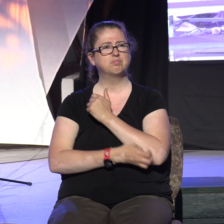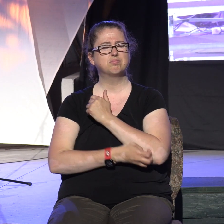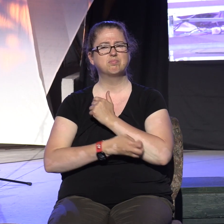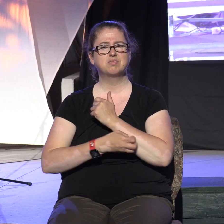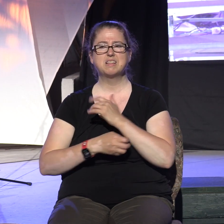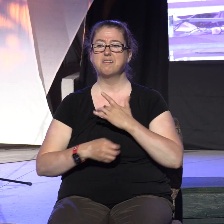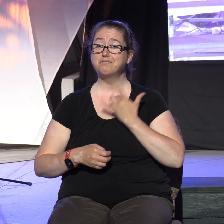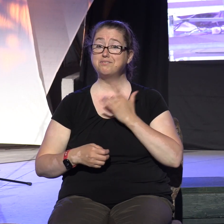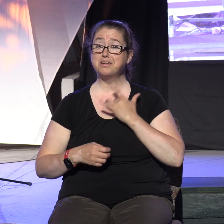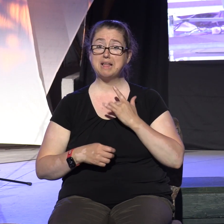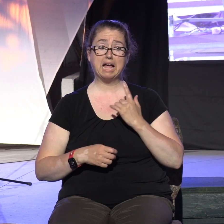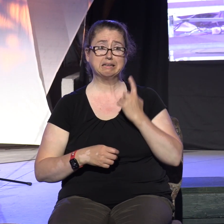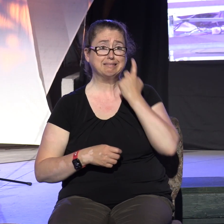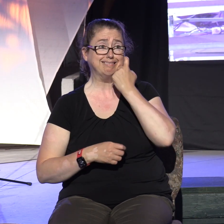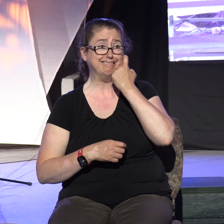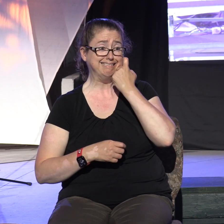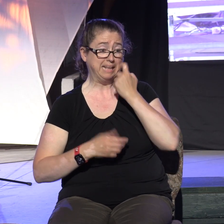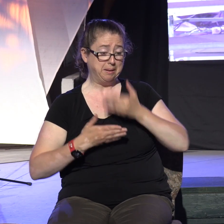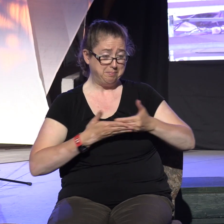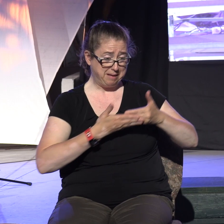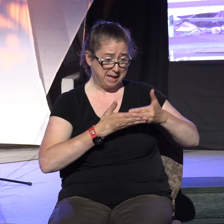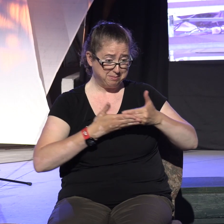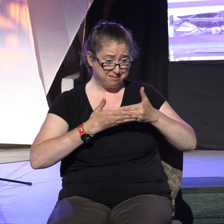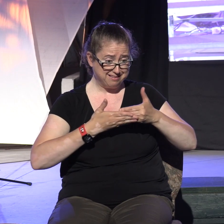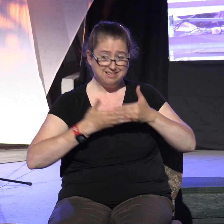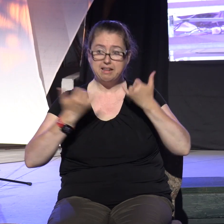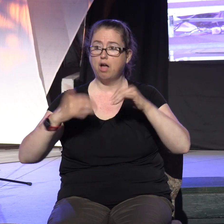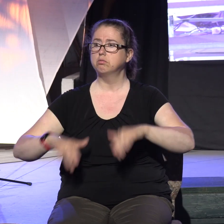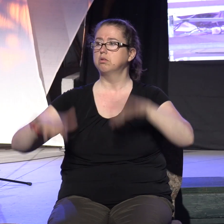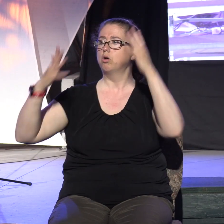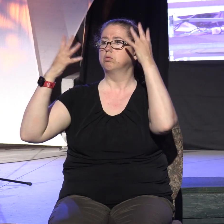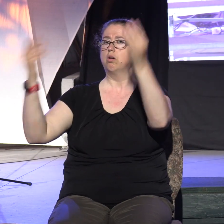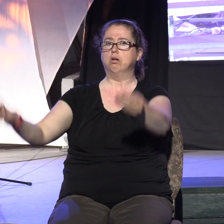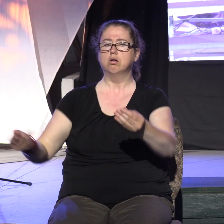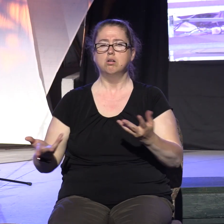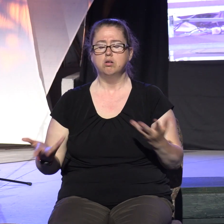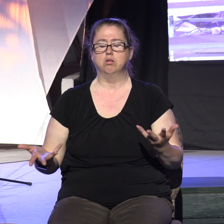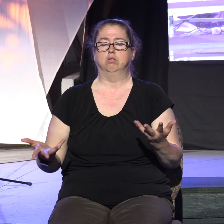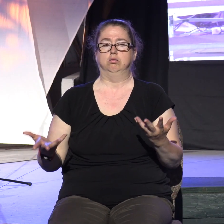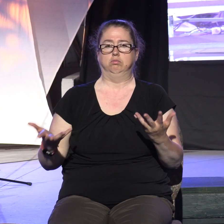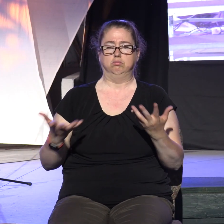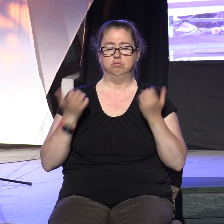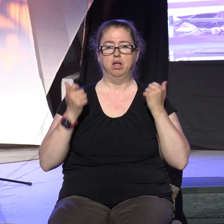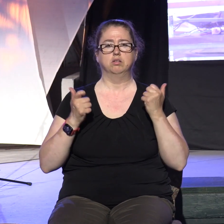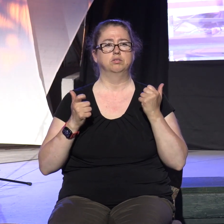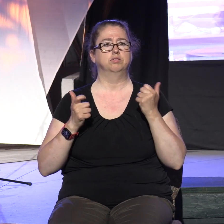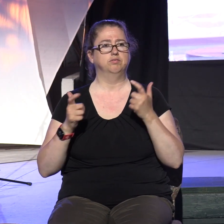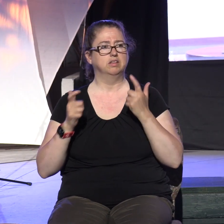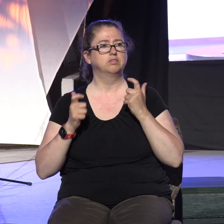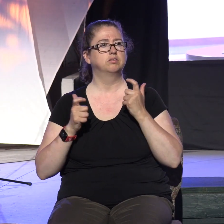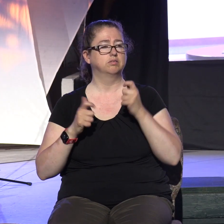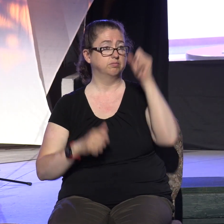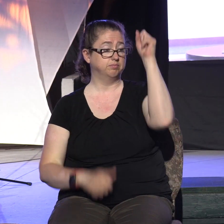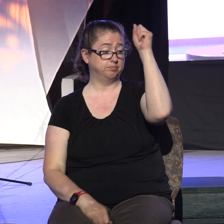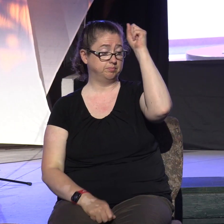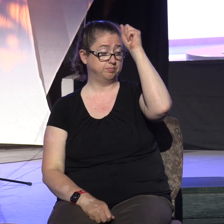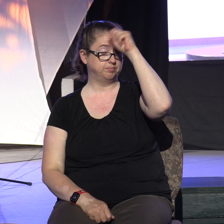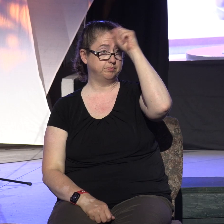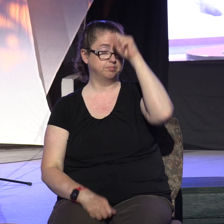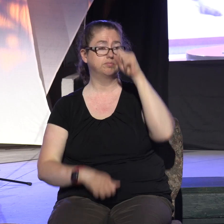Solomon has this counsel for those of us in this season of life. He says, enjoy